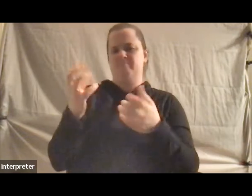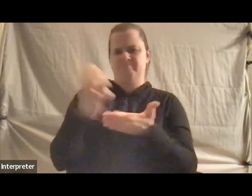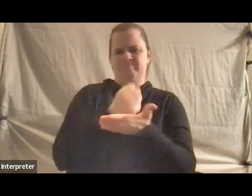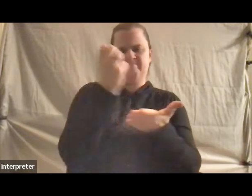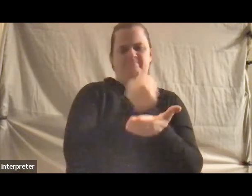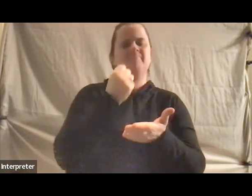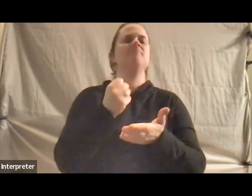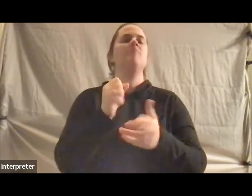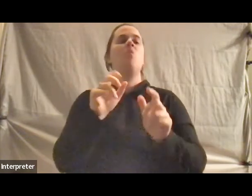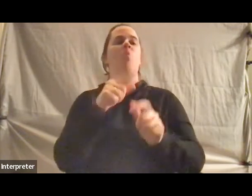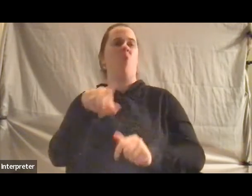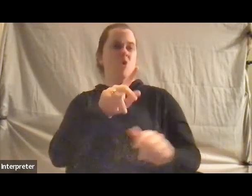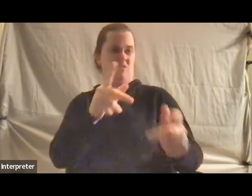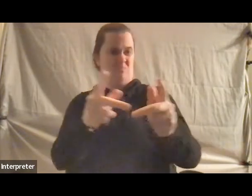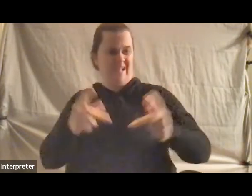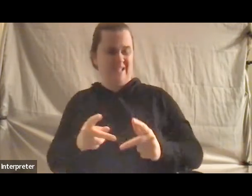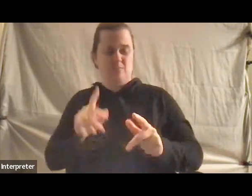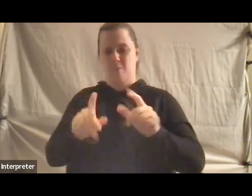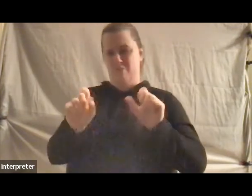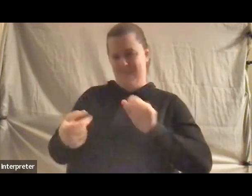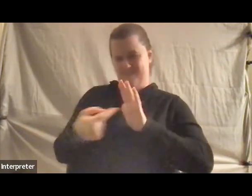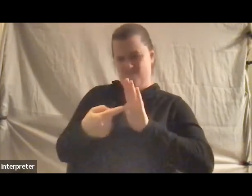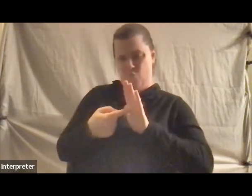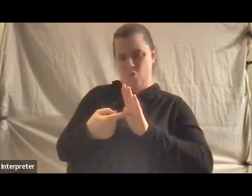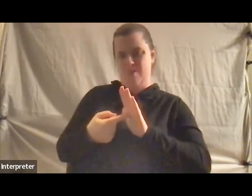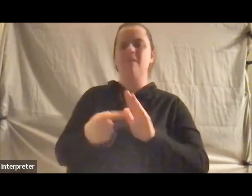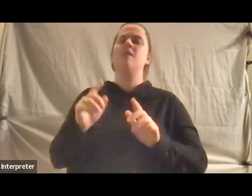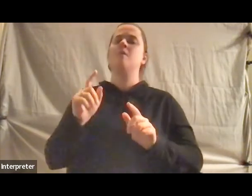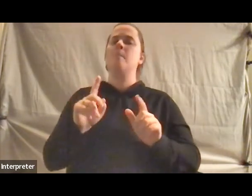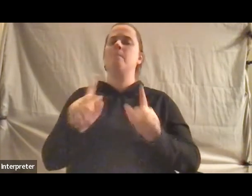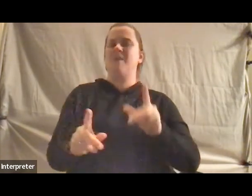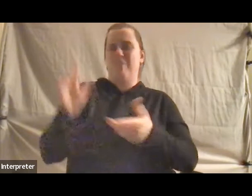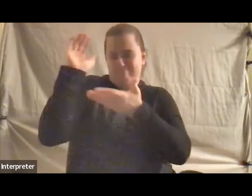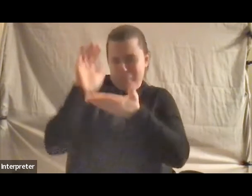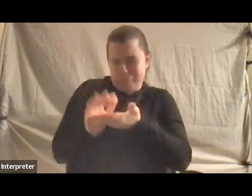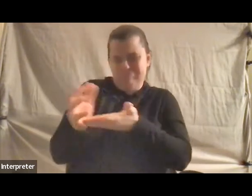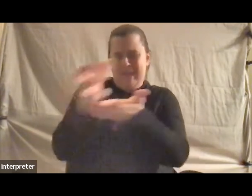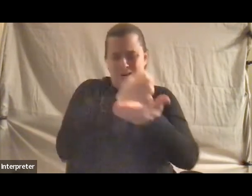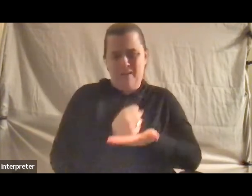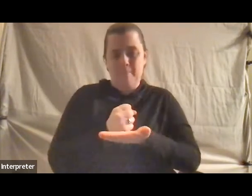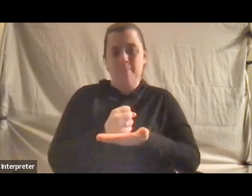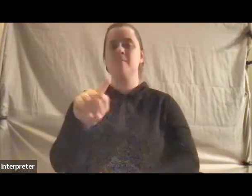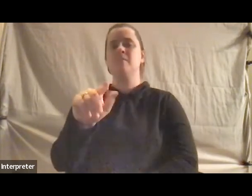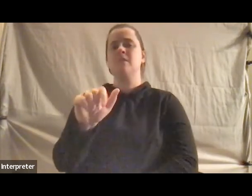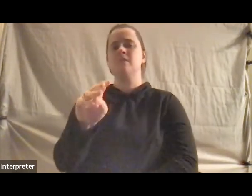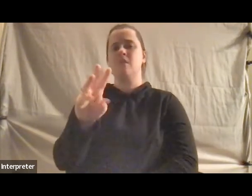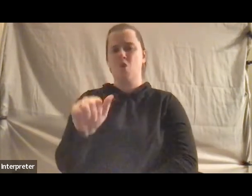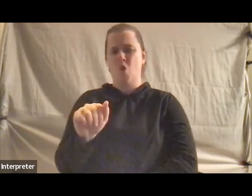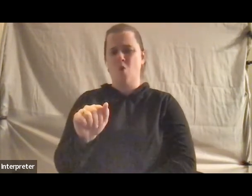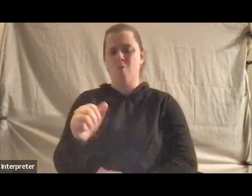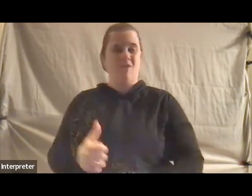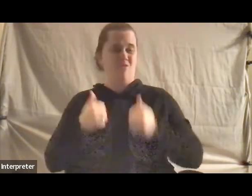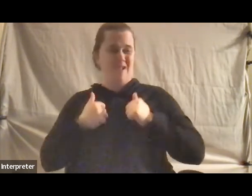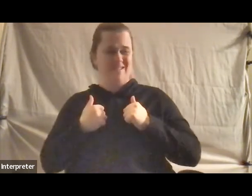families making less money. Roughly 40% of Tacoma's residents are paying more than